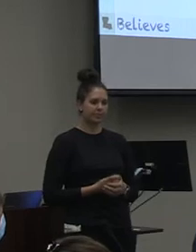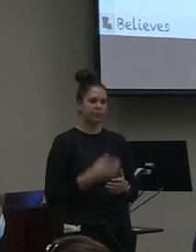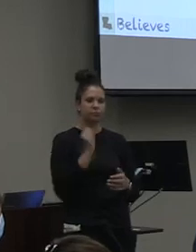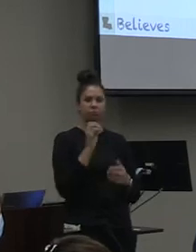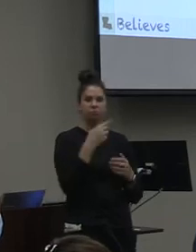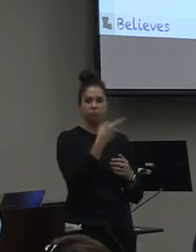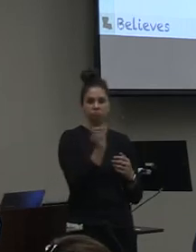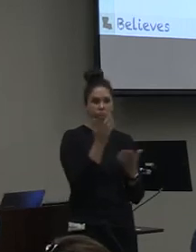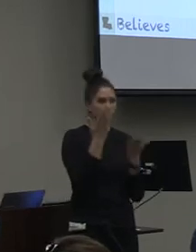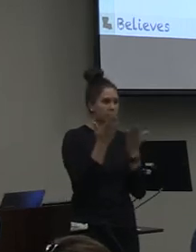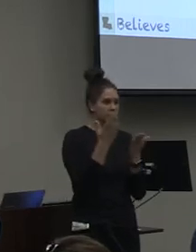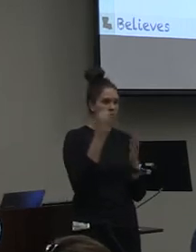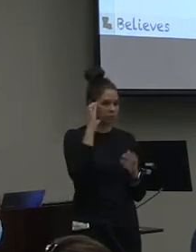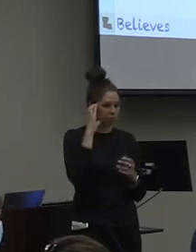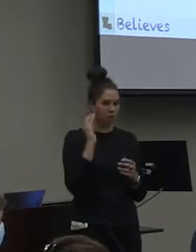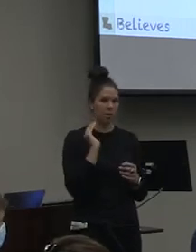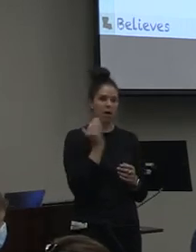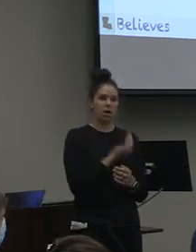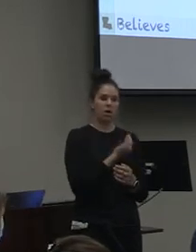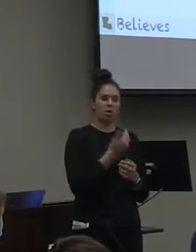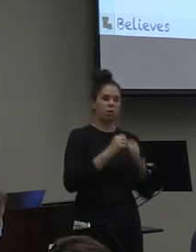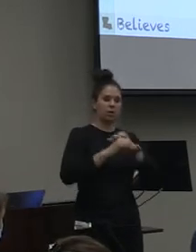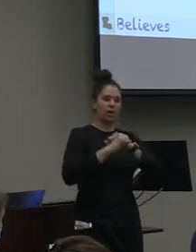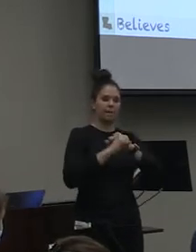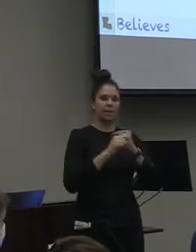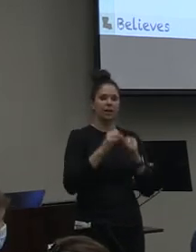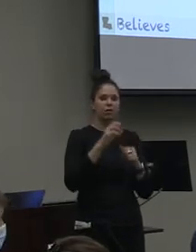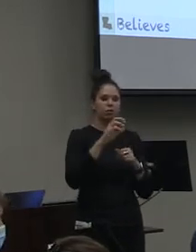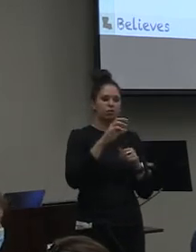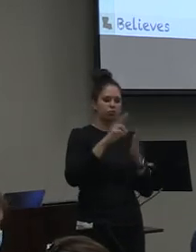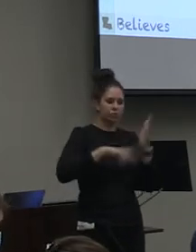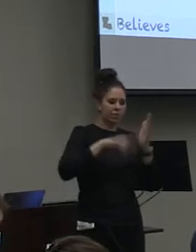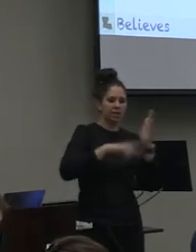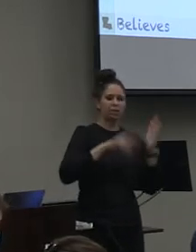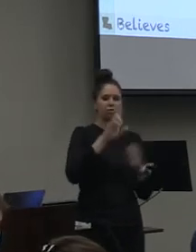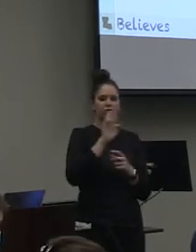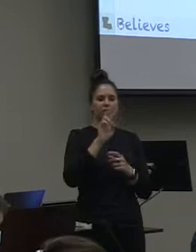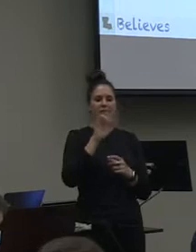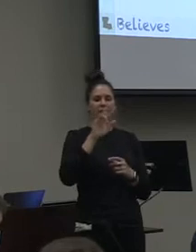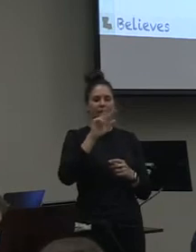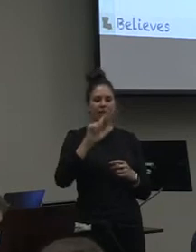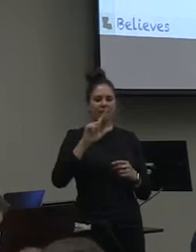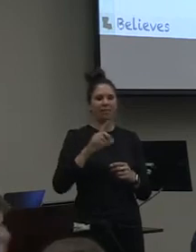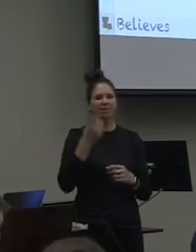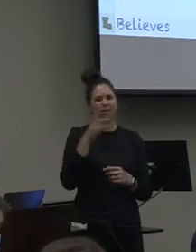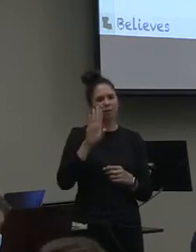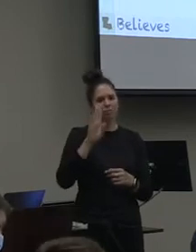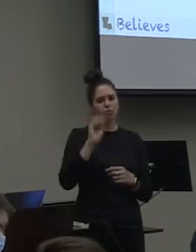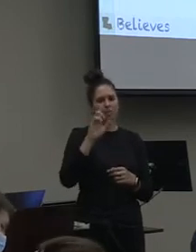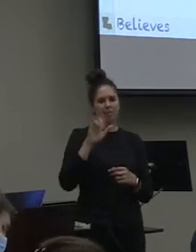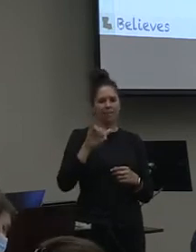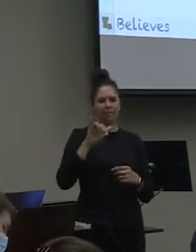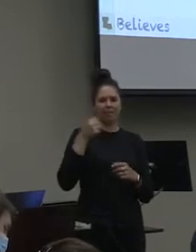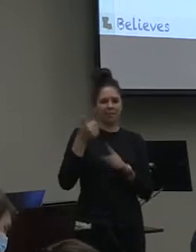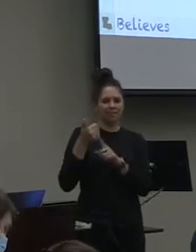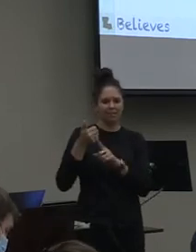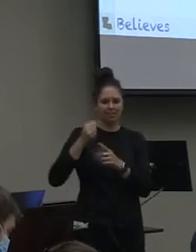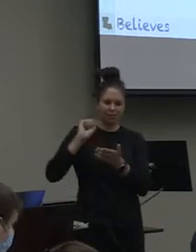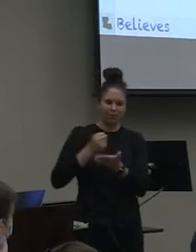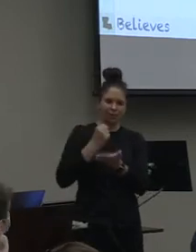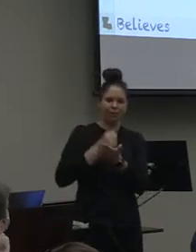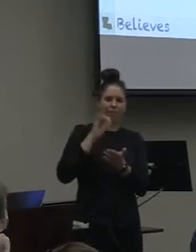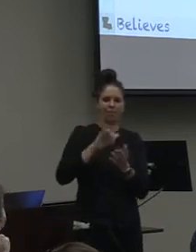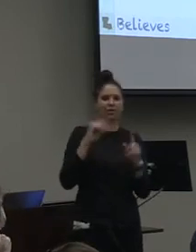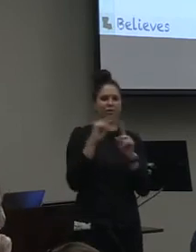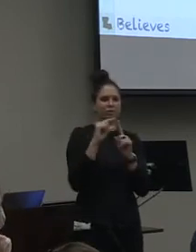So you may have heard our campaign of Reading Revival. Dr. Brumley has coined this term as an effort